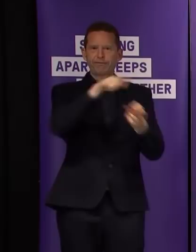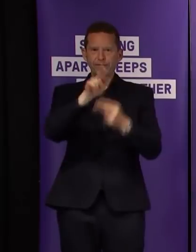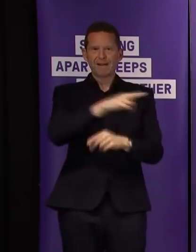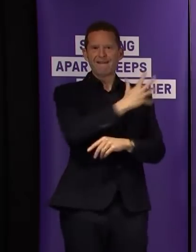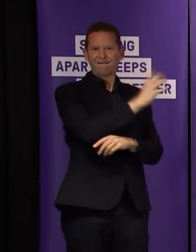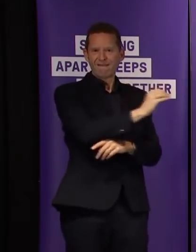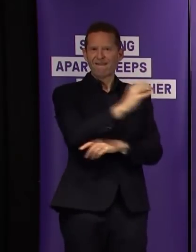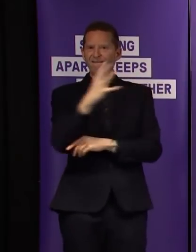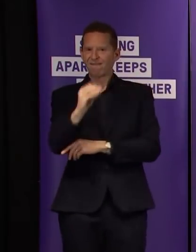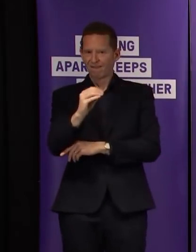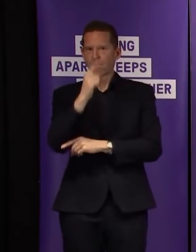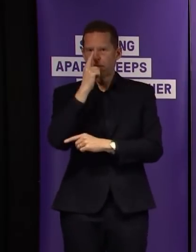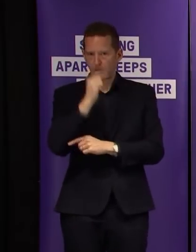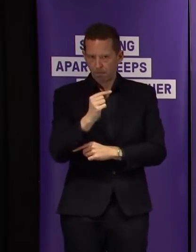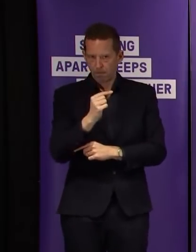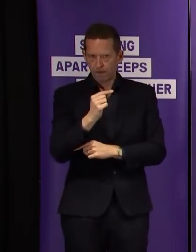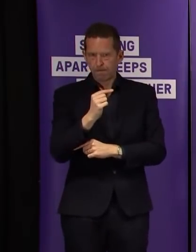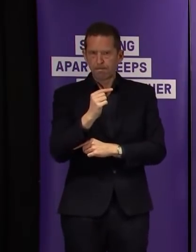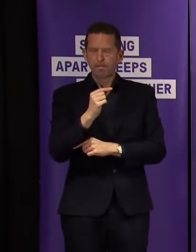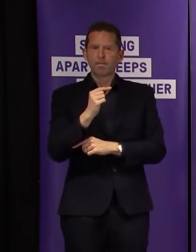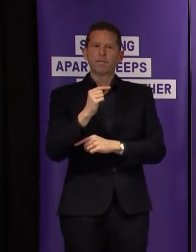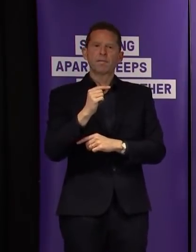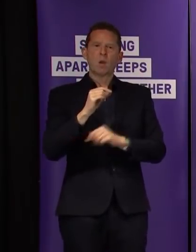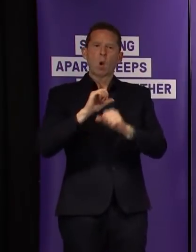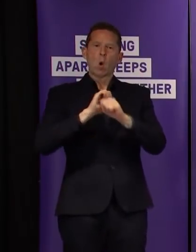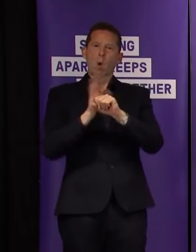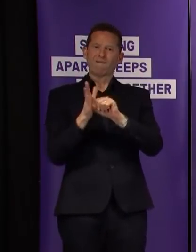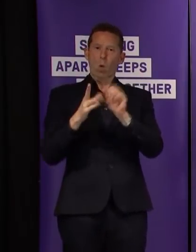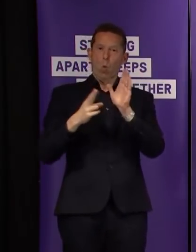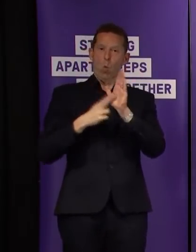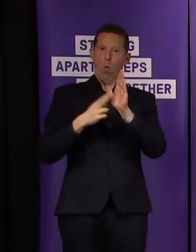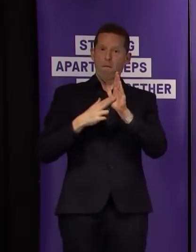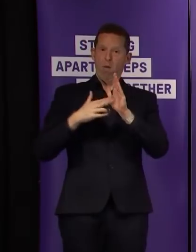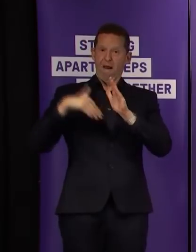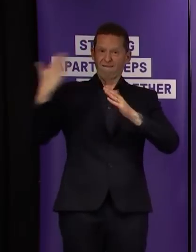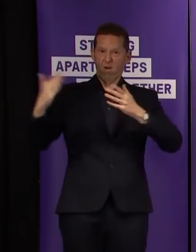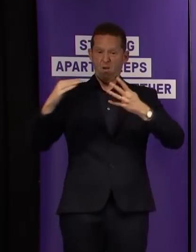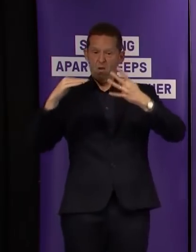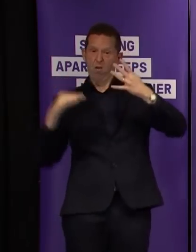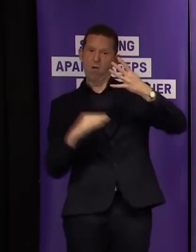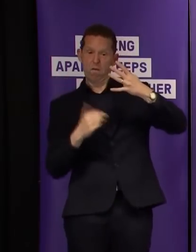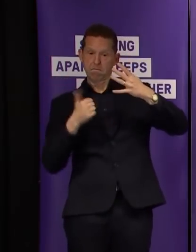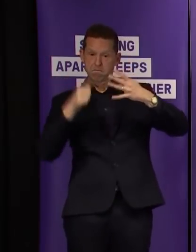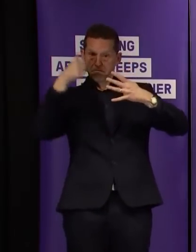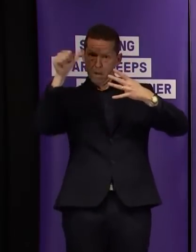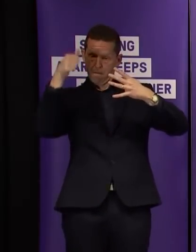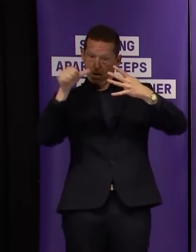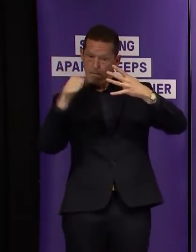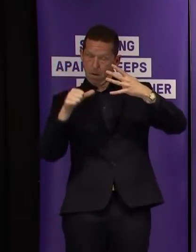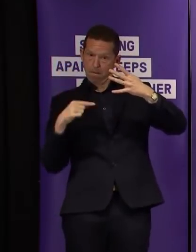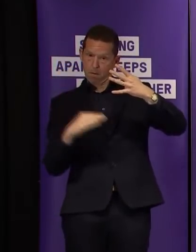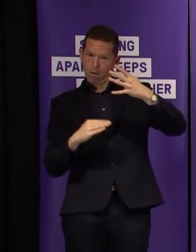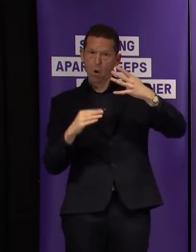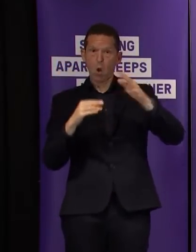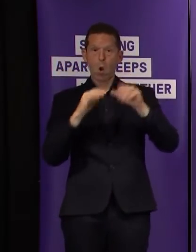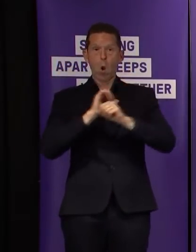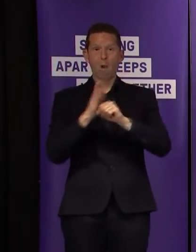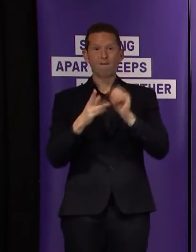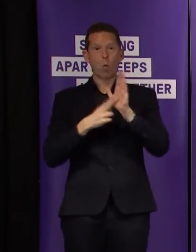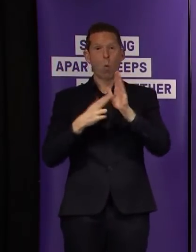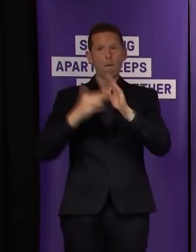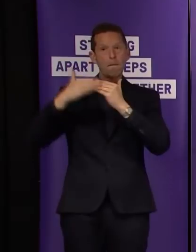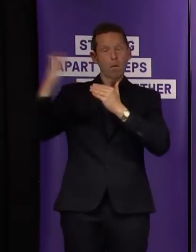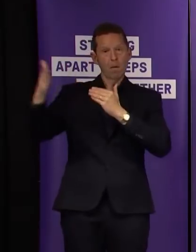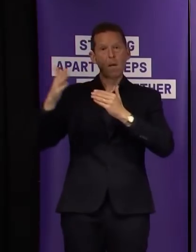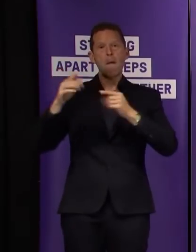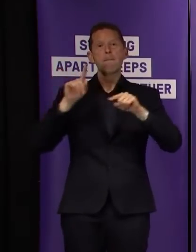the COVID normal, after those steady steps have been taken, the COVID normal will see most restrictions